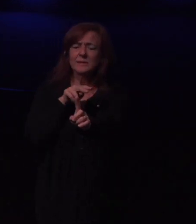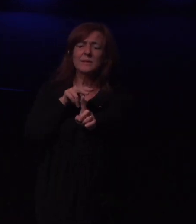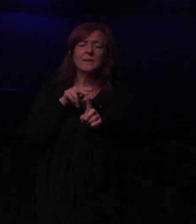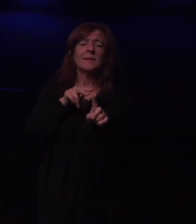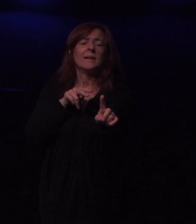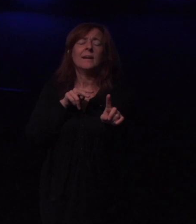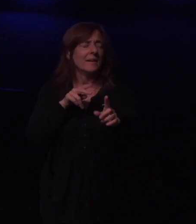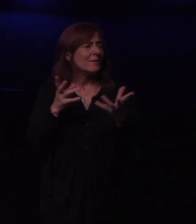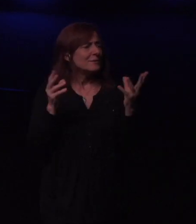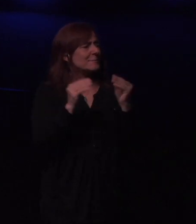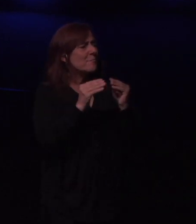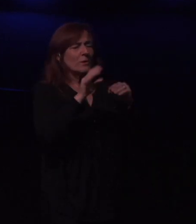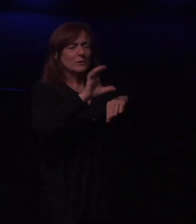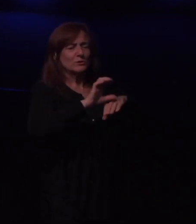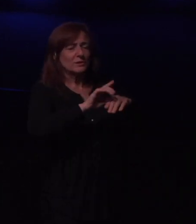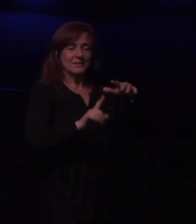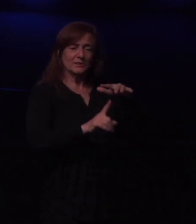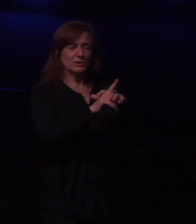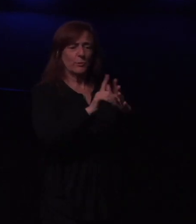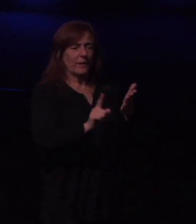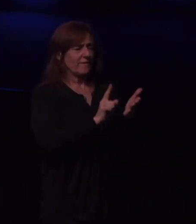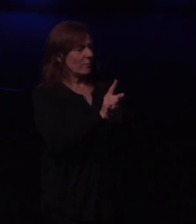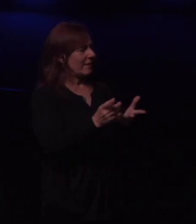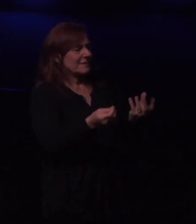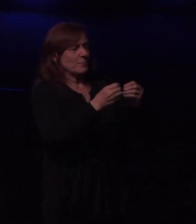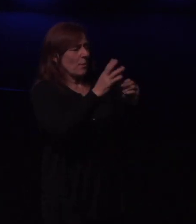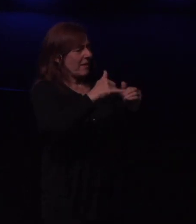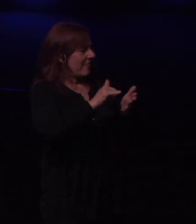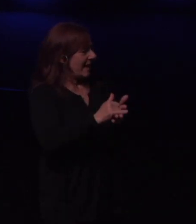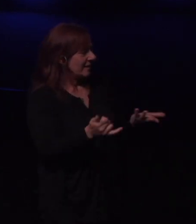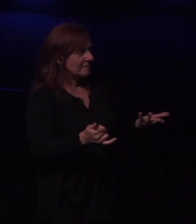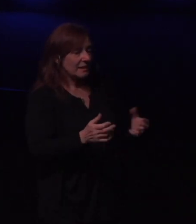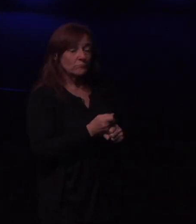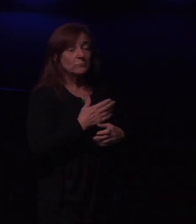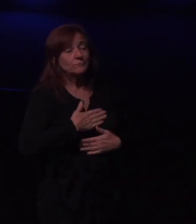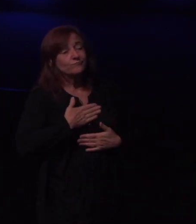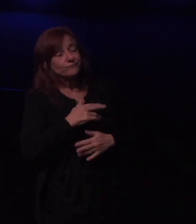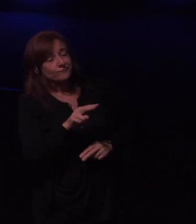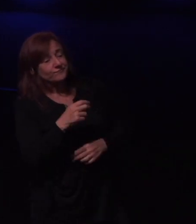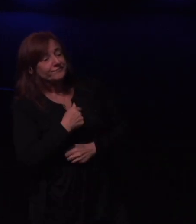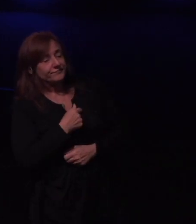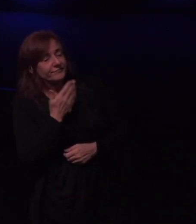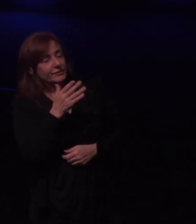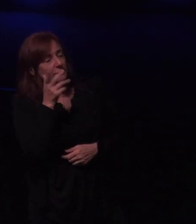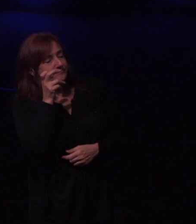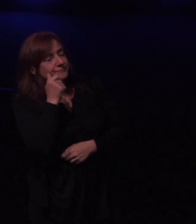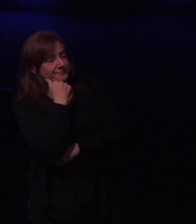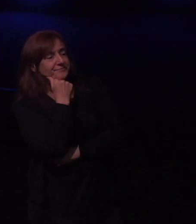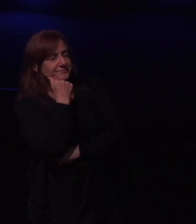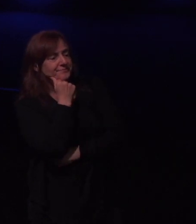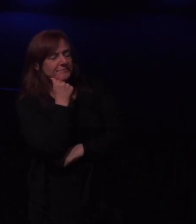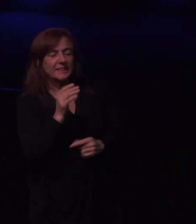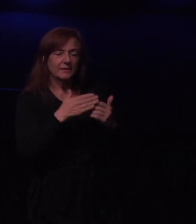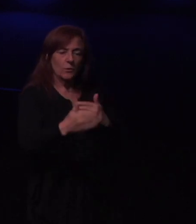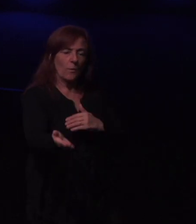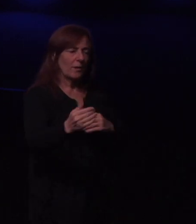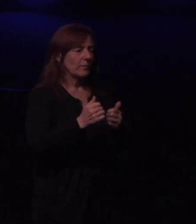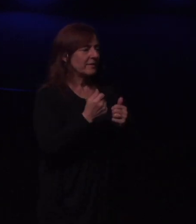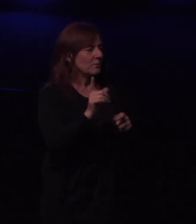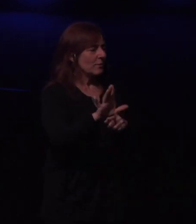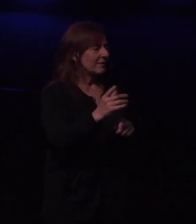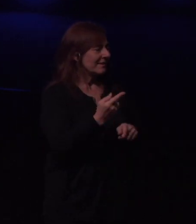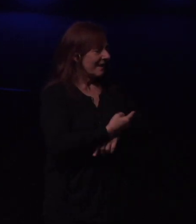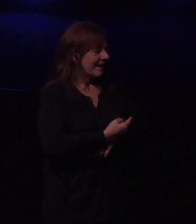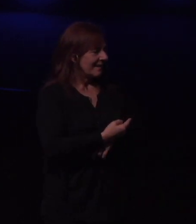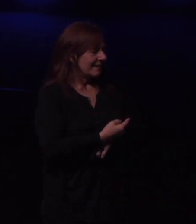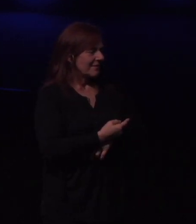There's so much more to church than showing up for an hour, getting some entertainment and encouraging word, and then going about your day. If